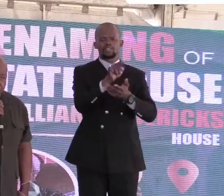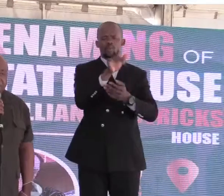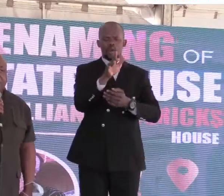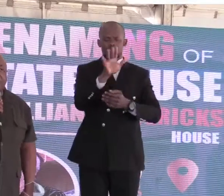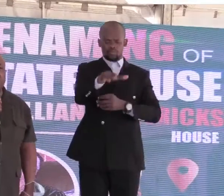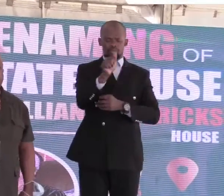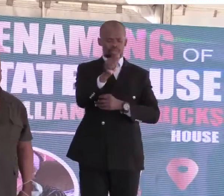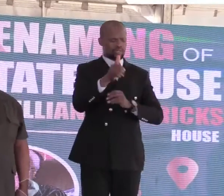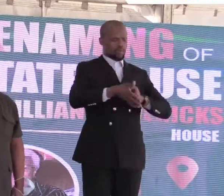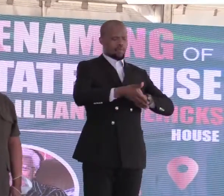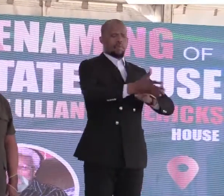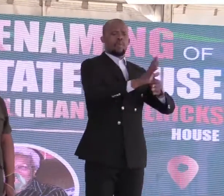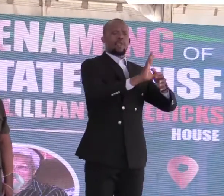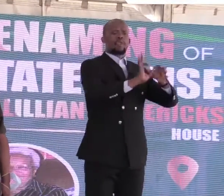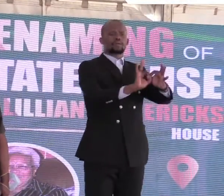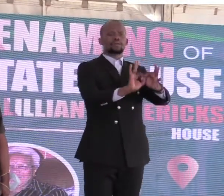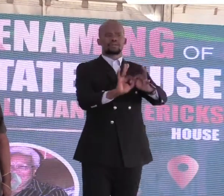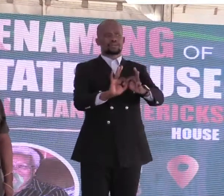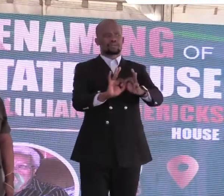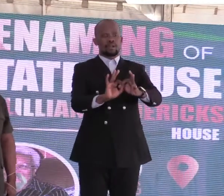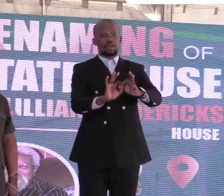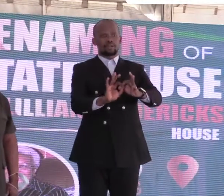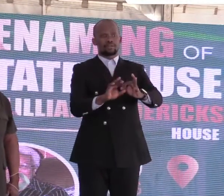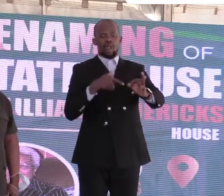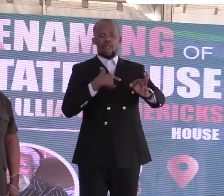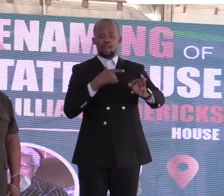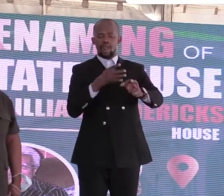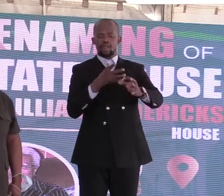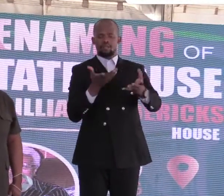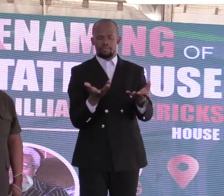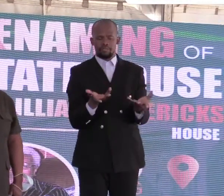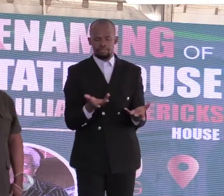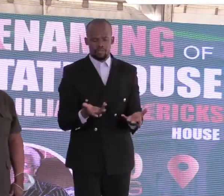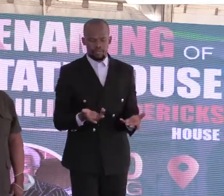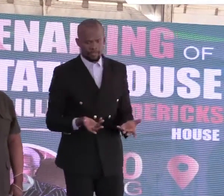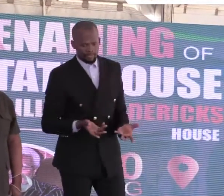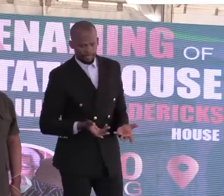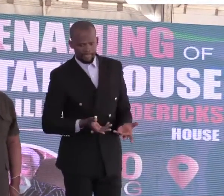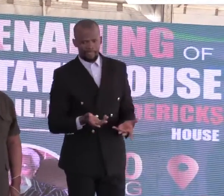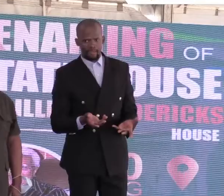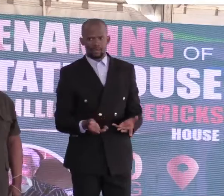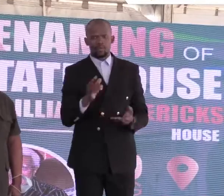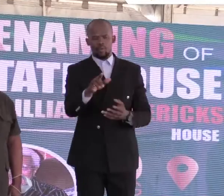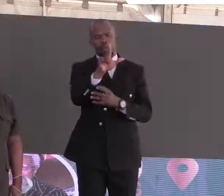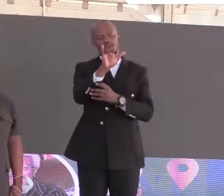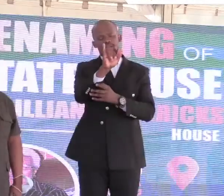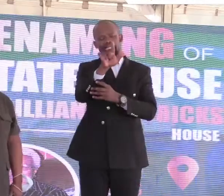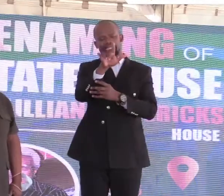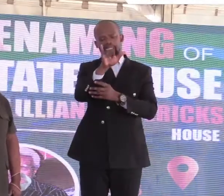home, that I can attribute to Mama Lillian.